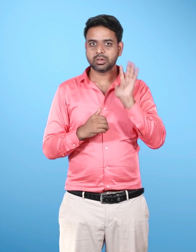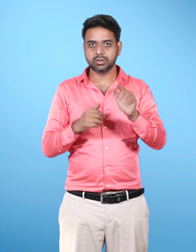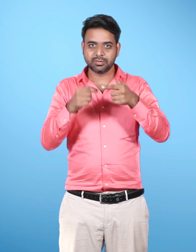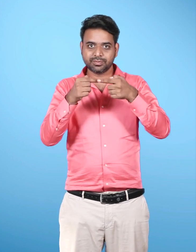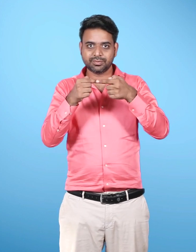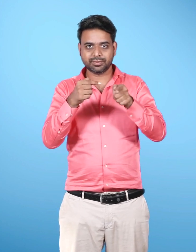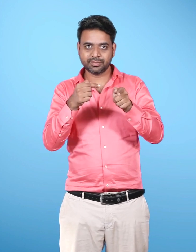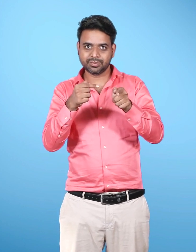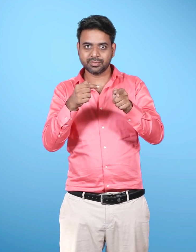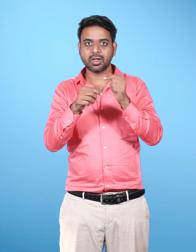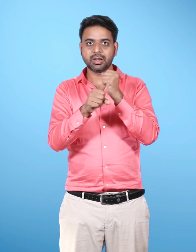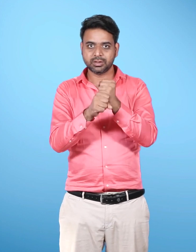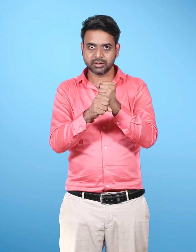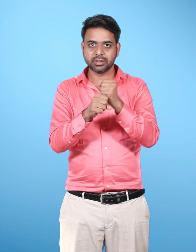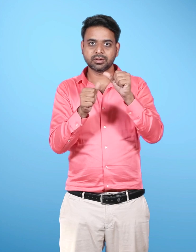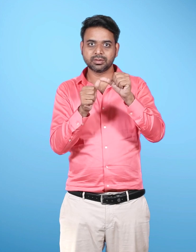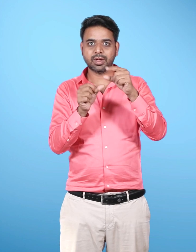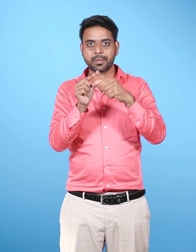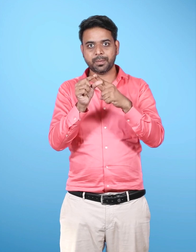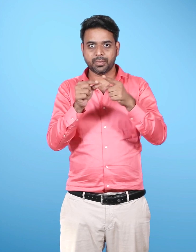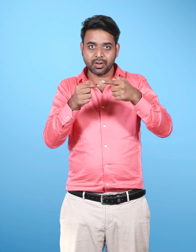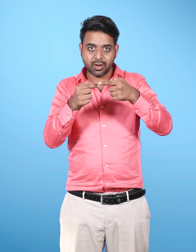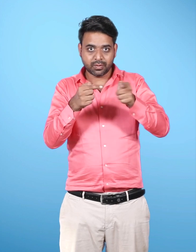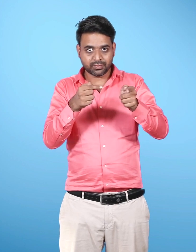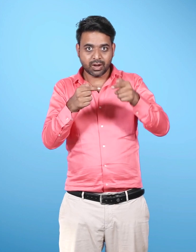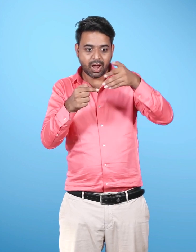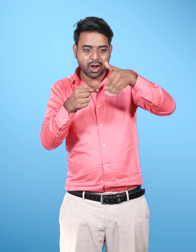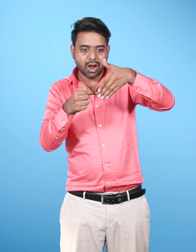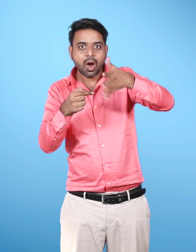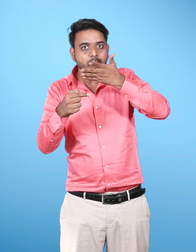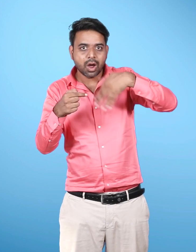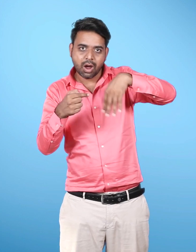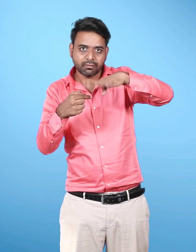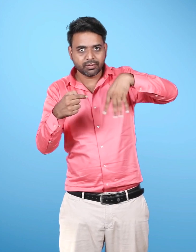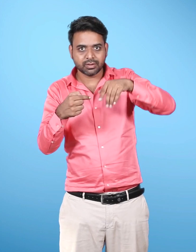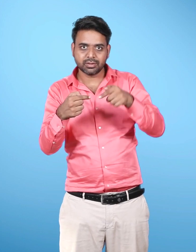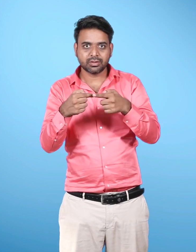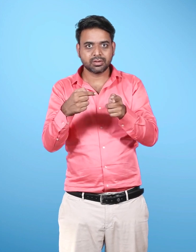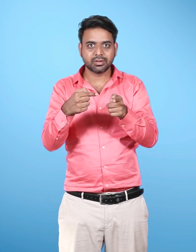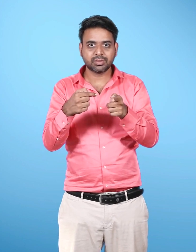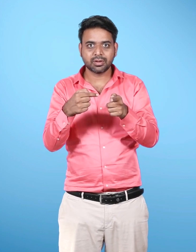Since the bulb does not glow when there is only air in the gap between the drawing pins in your